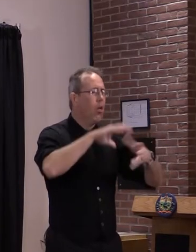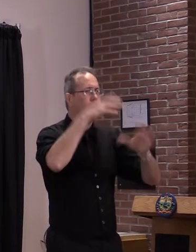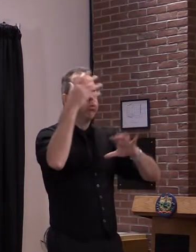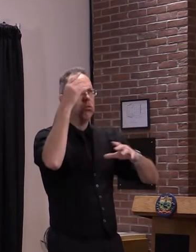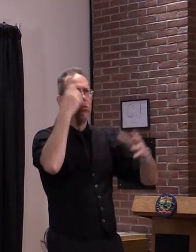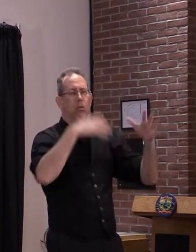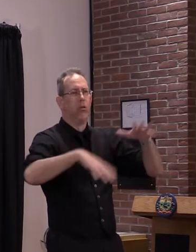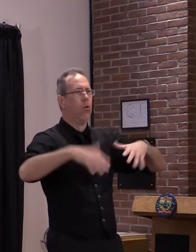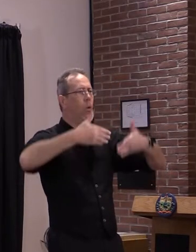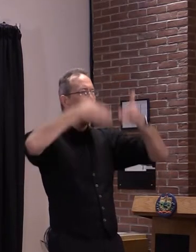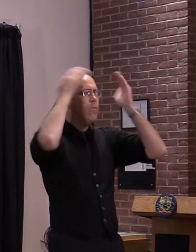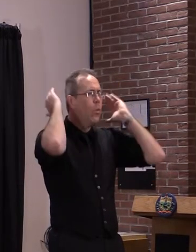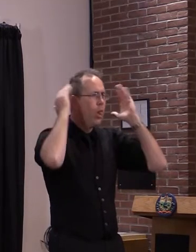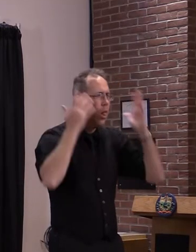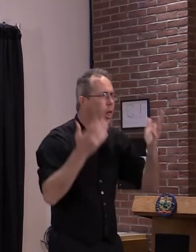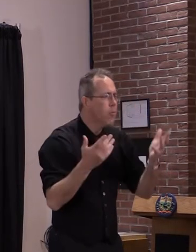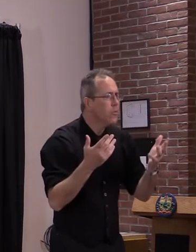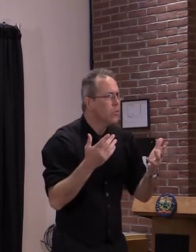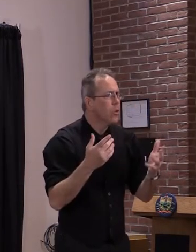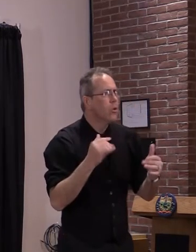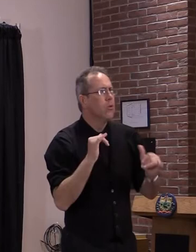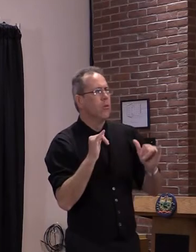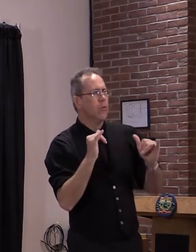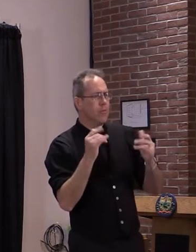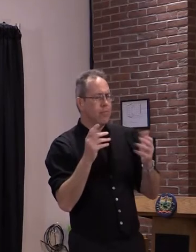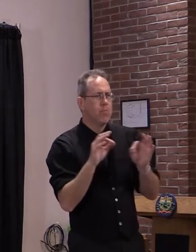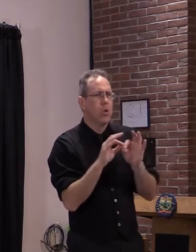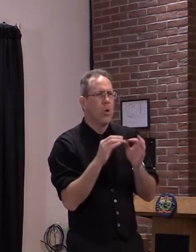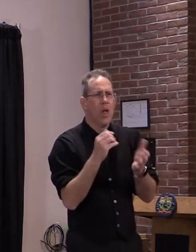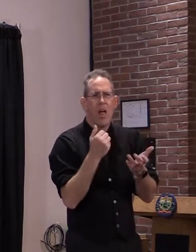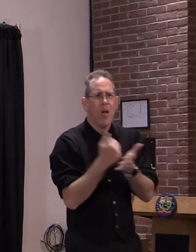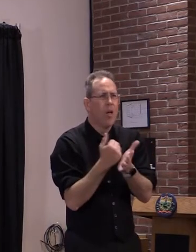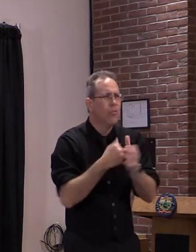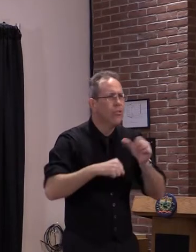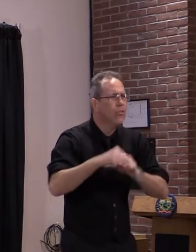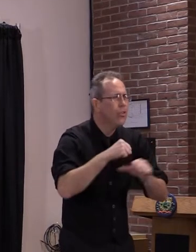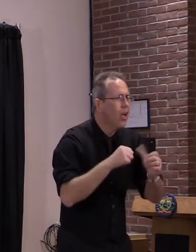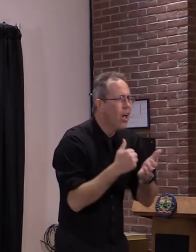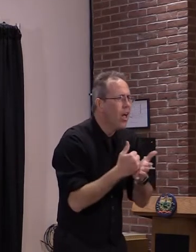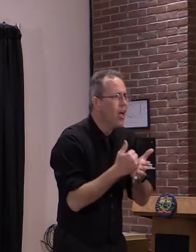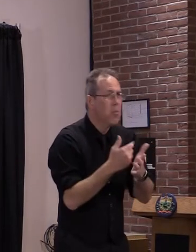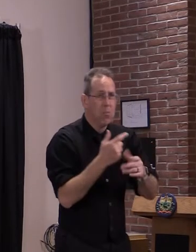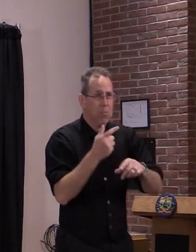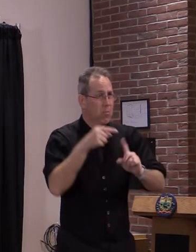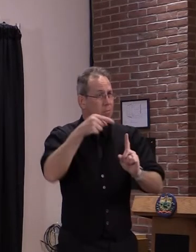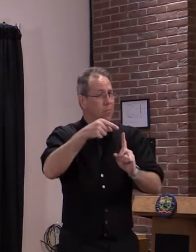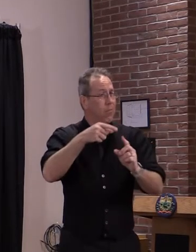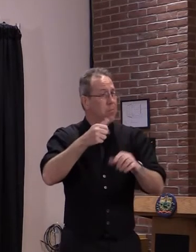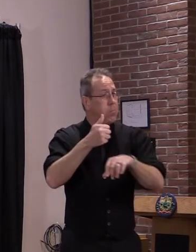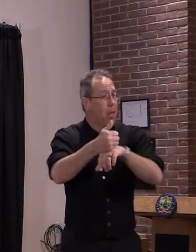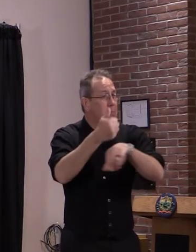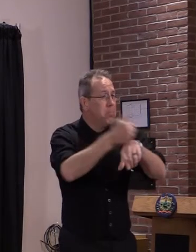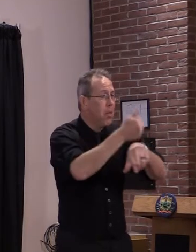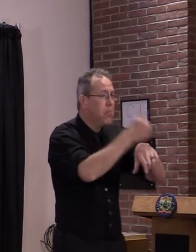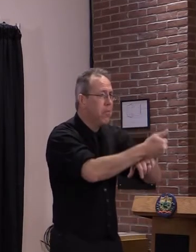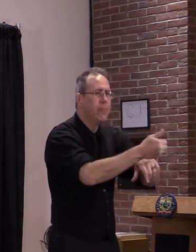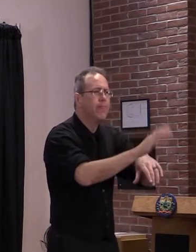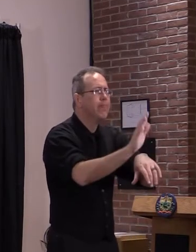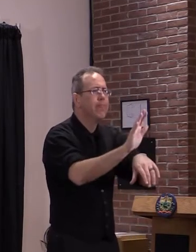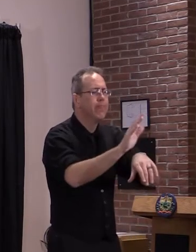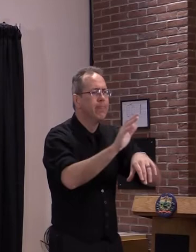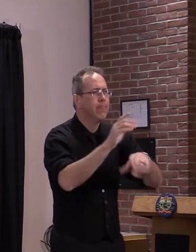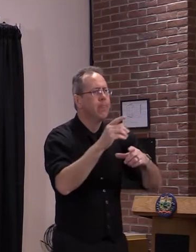and continue to be understanding of what that stress has done to people. At the very basics, it's gotten people